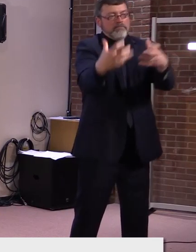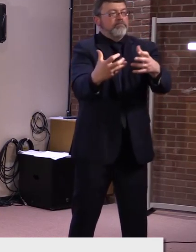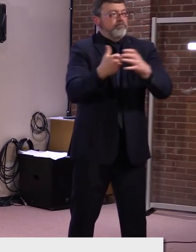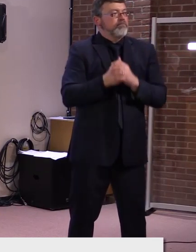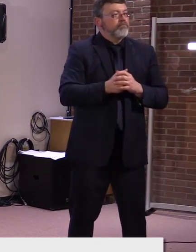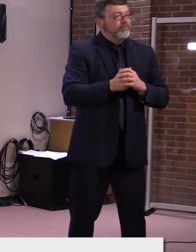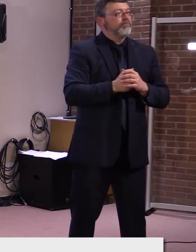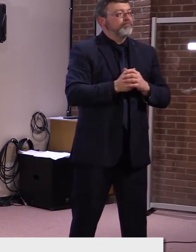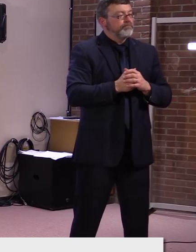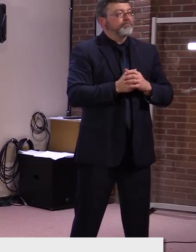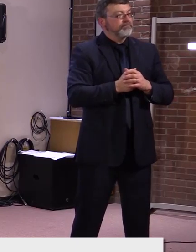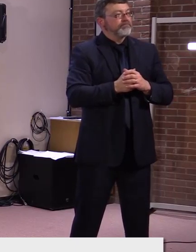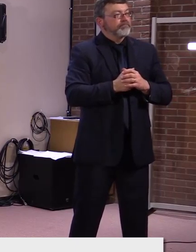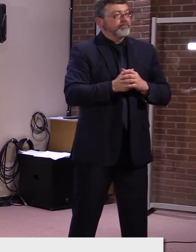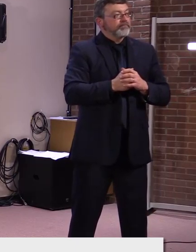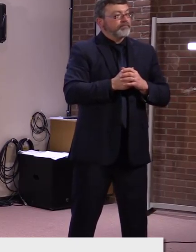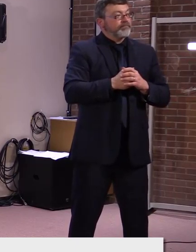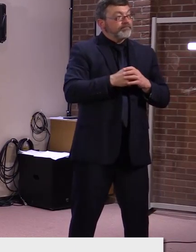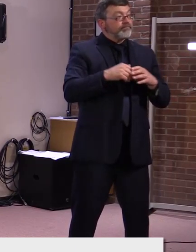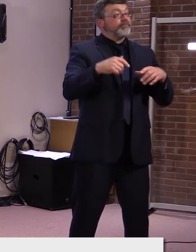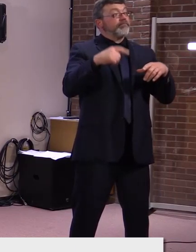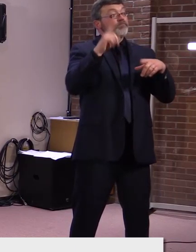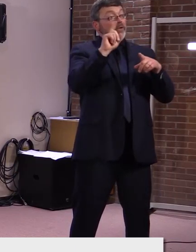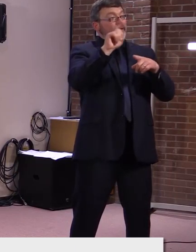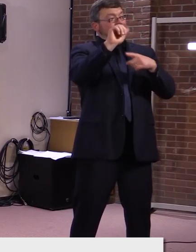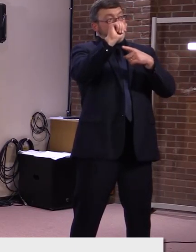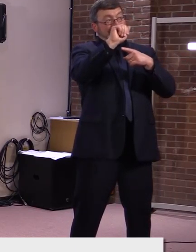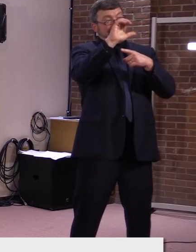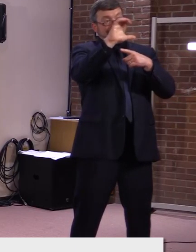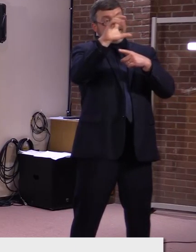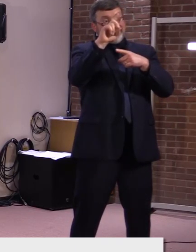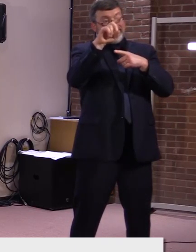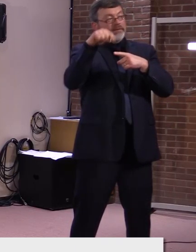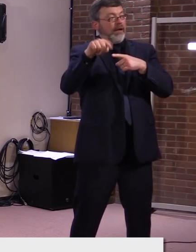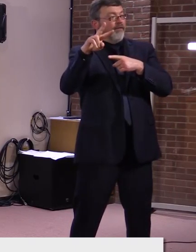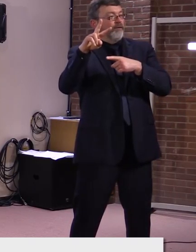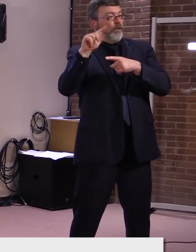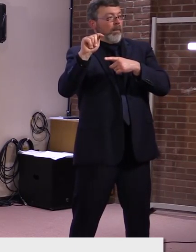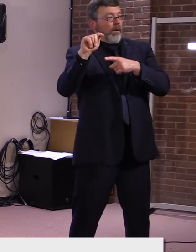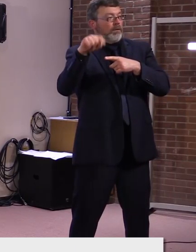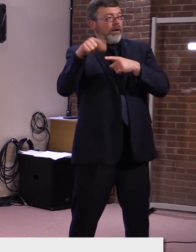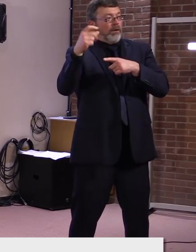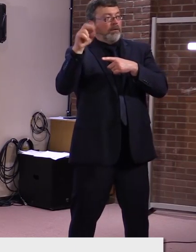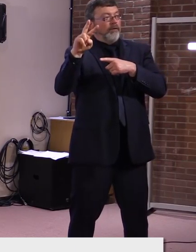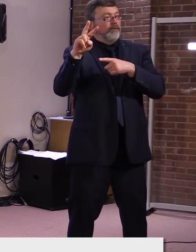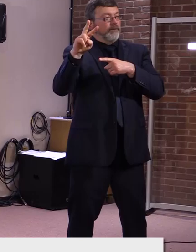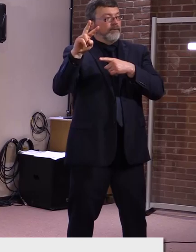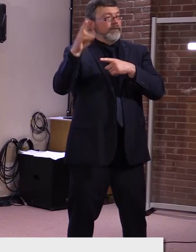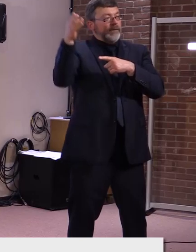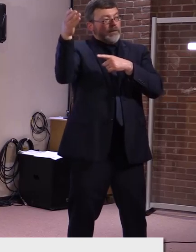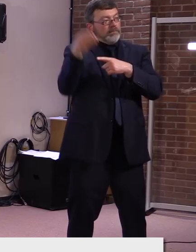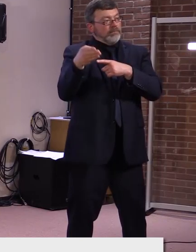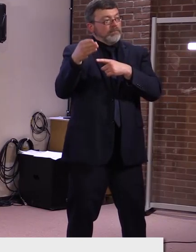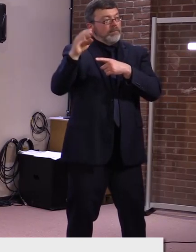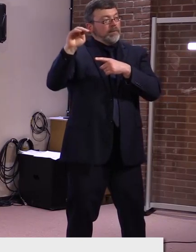accd.vermont.gov/myvaccine or healthvermont.gov/myvaccine My Vaccine. Again,